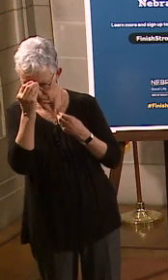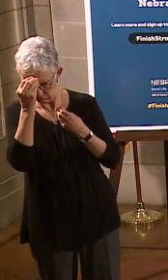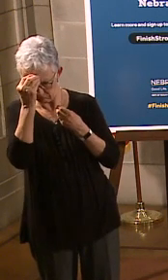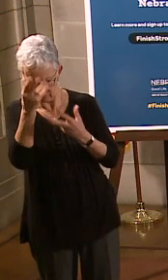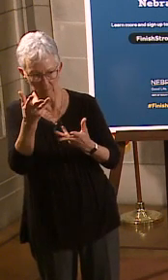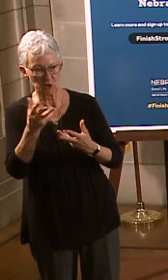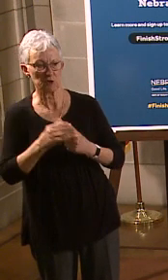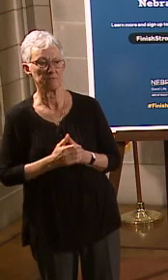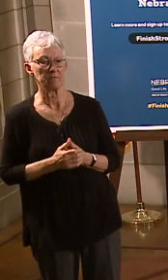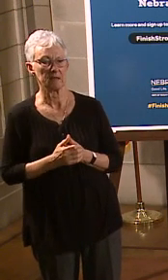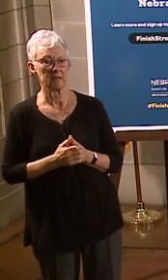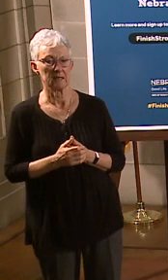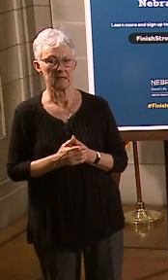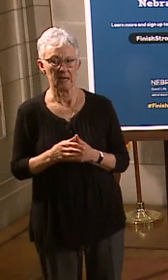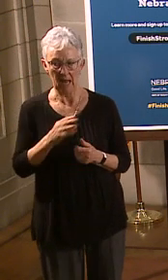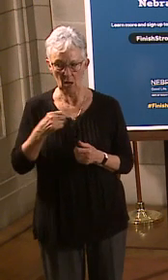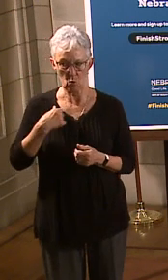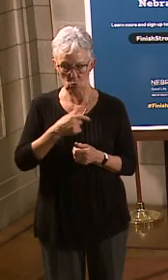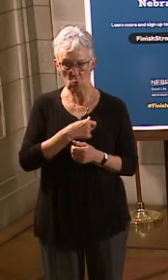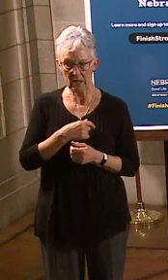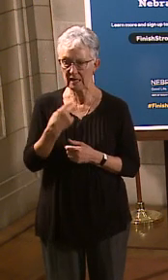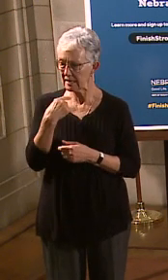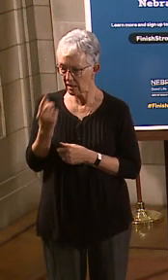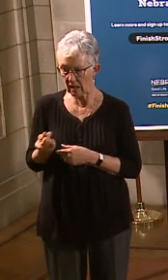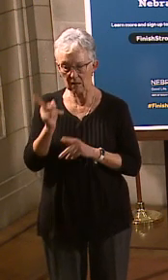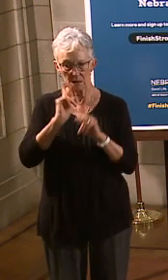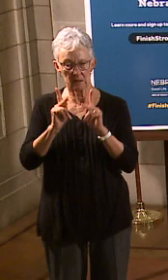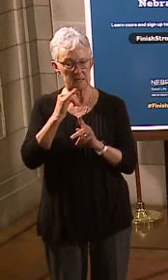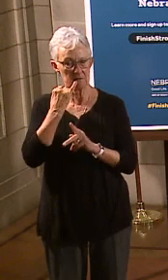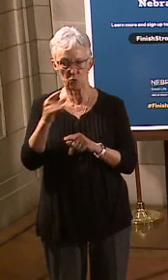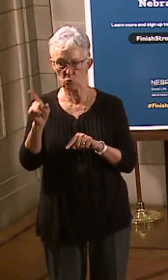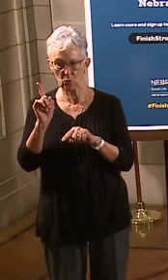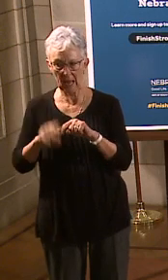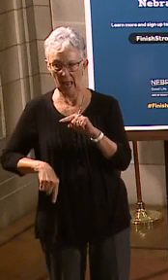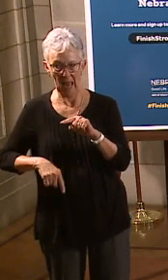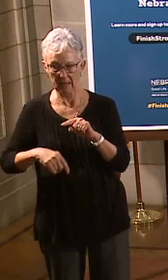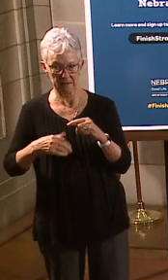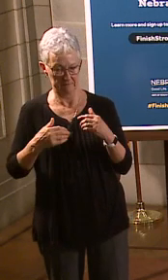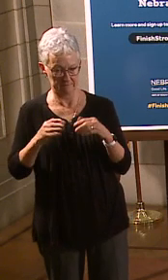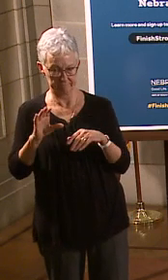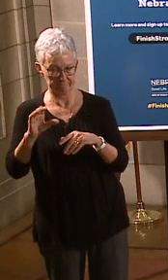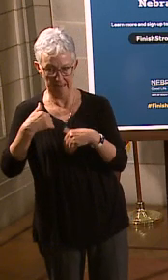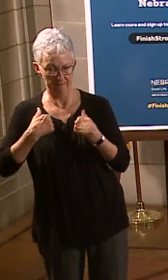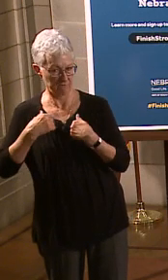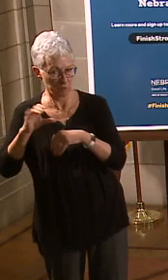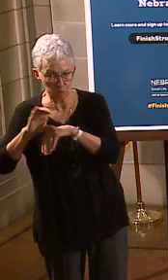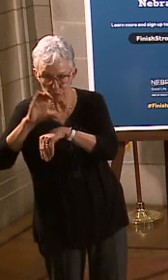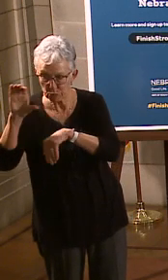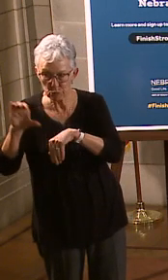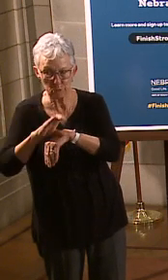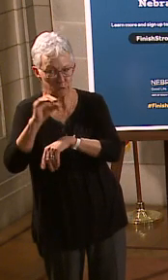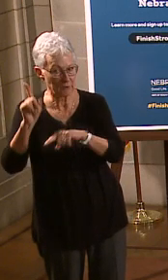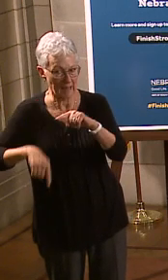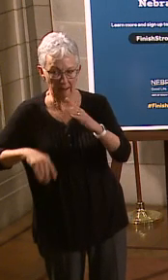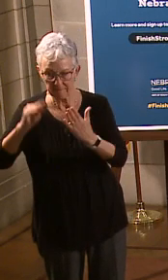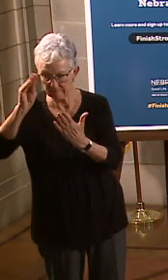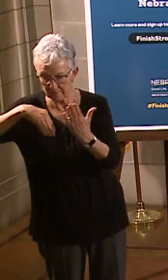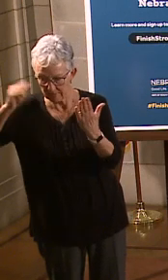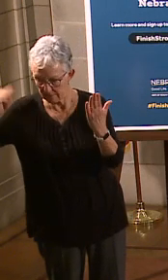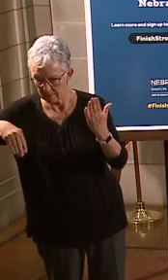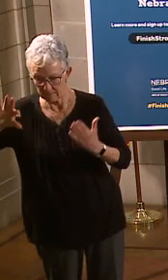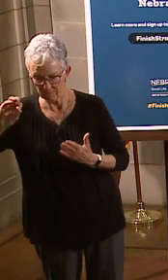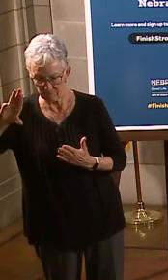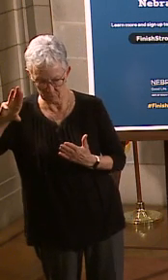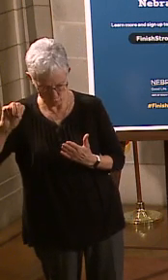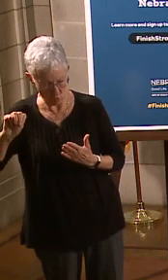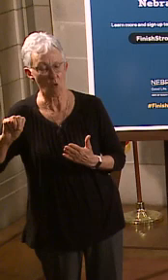complete the information on their own, the form, that you call the phone number or ask a friend to help you fill out the form. So yes, we are seeing increases